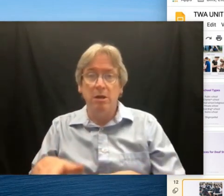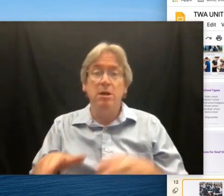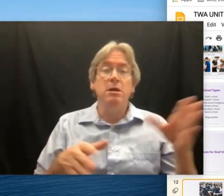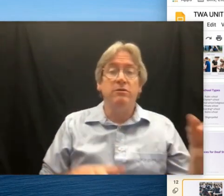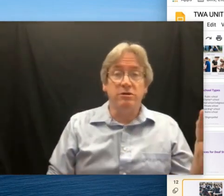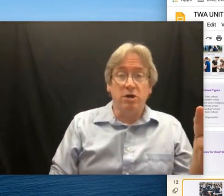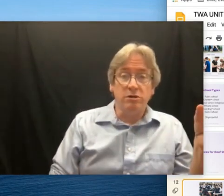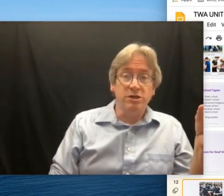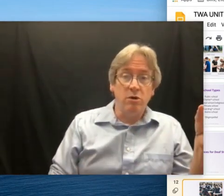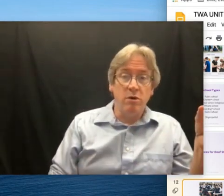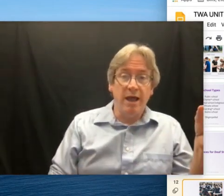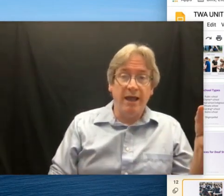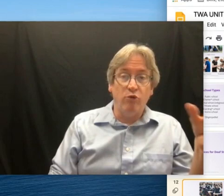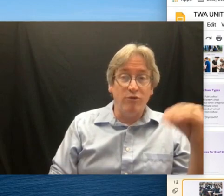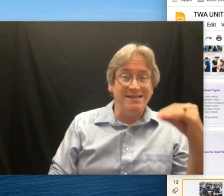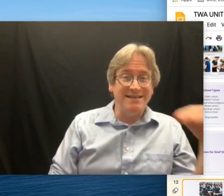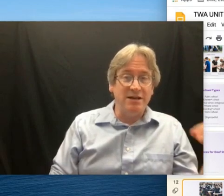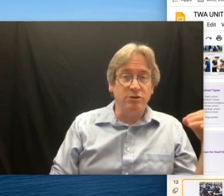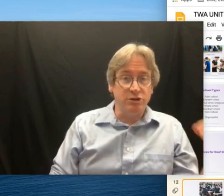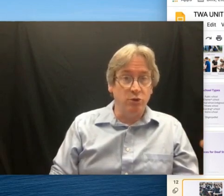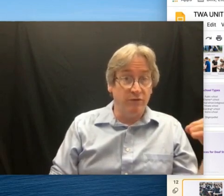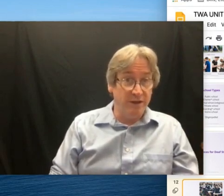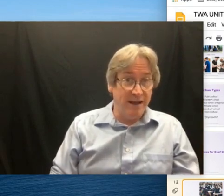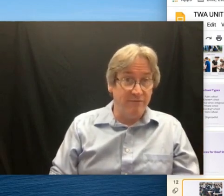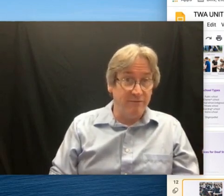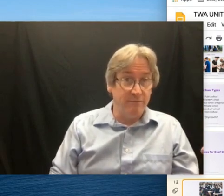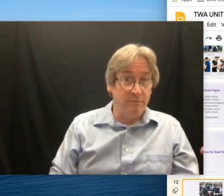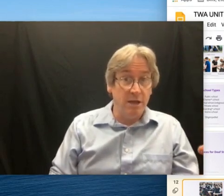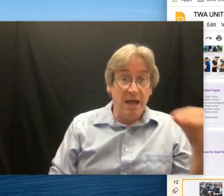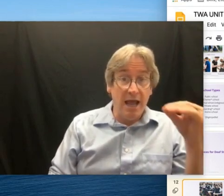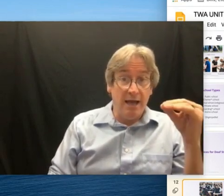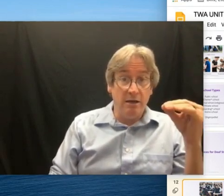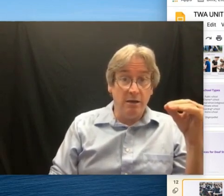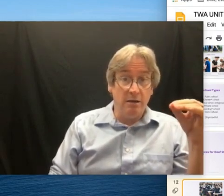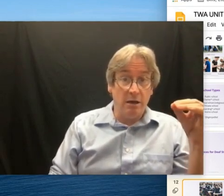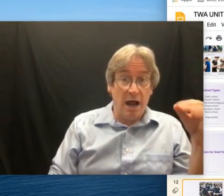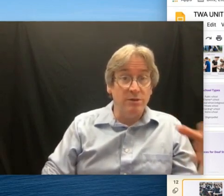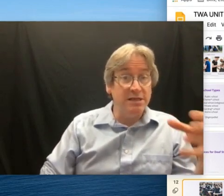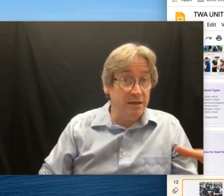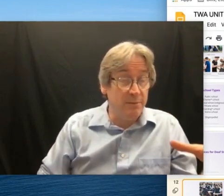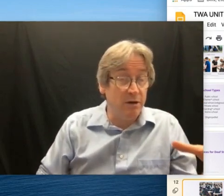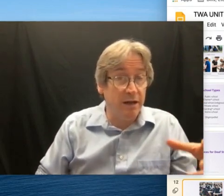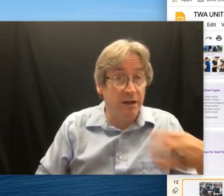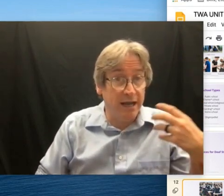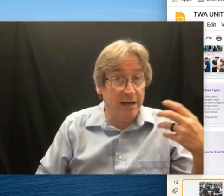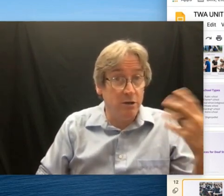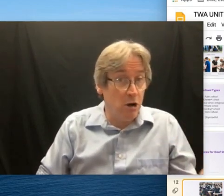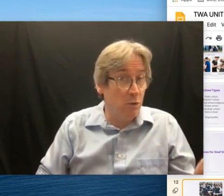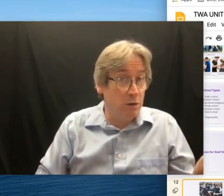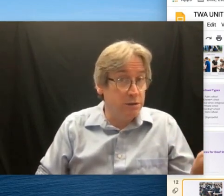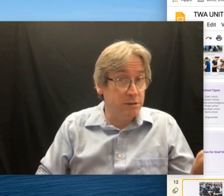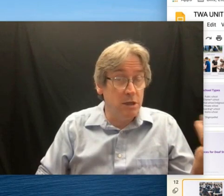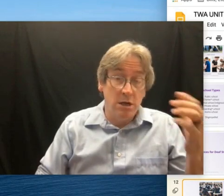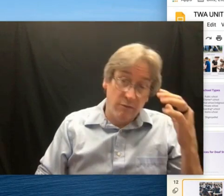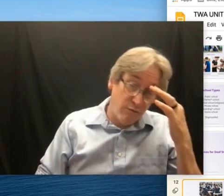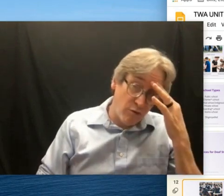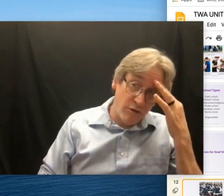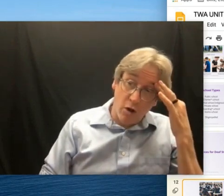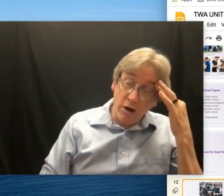school. There's also a residential school for the deaf. And I would say think about it like